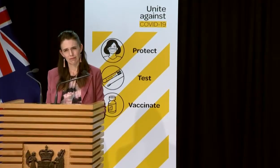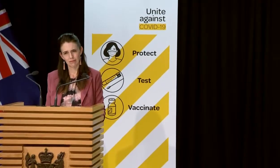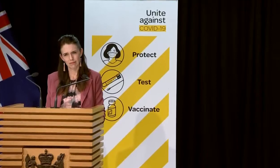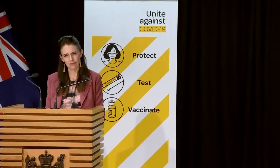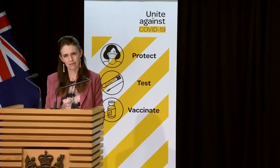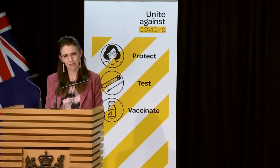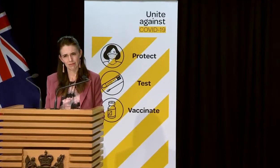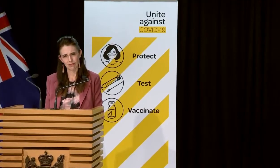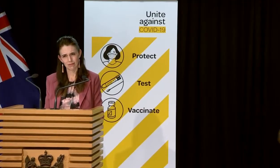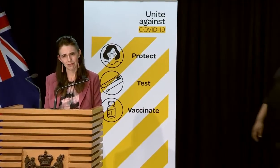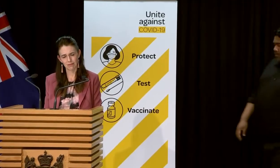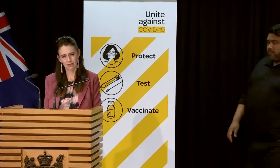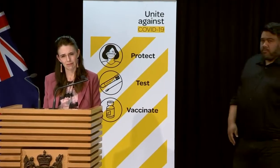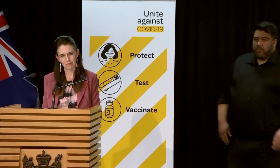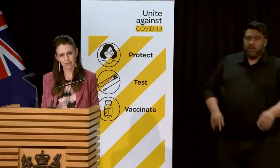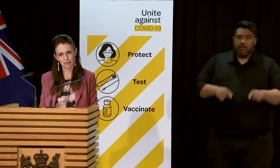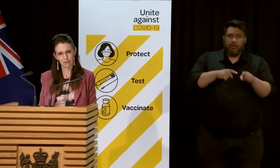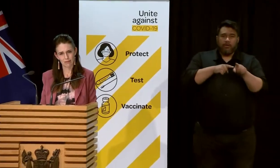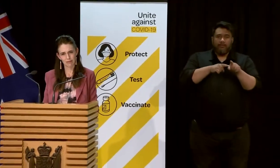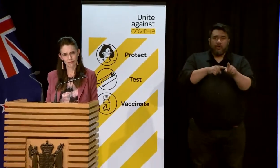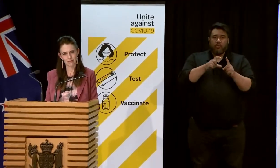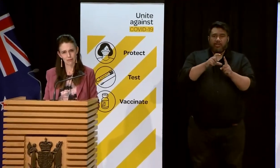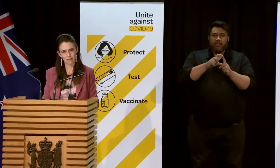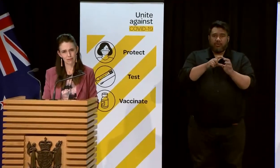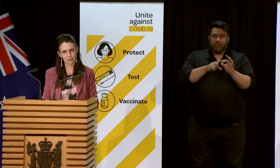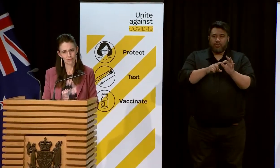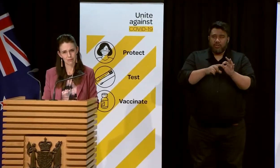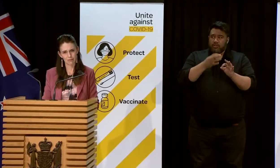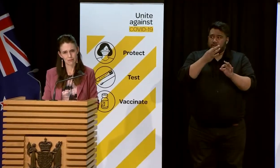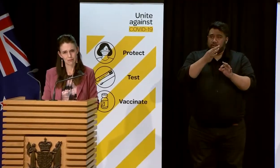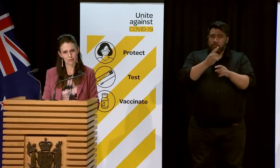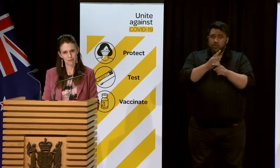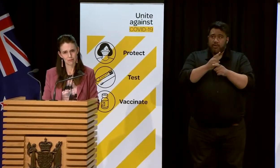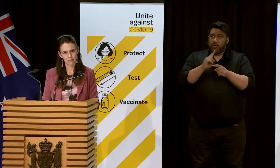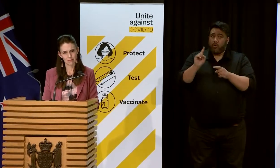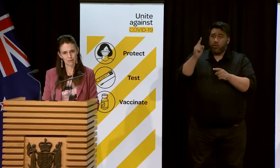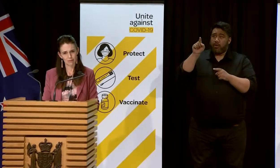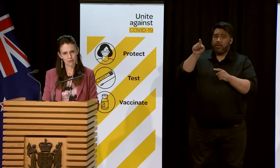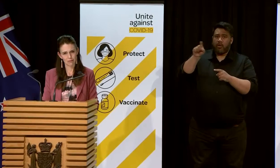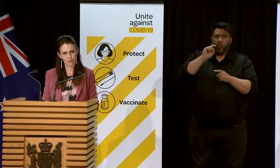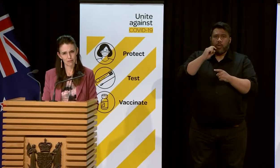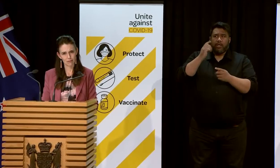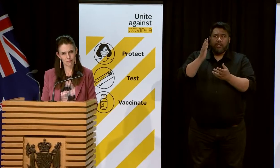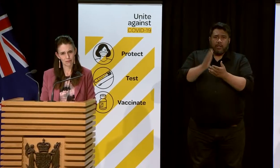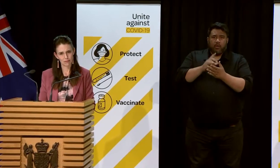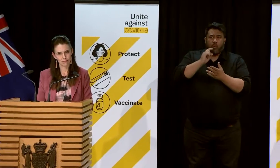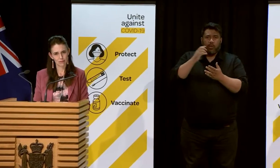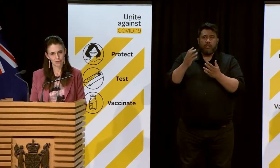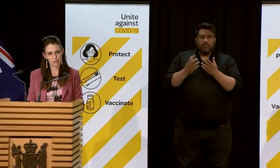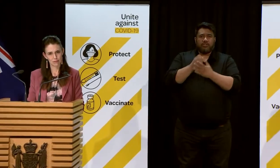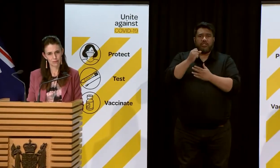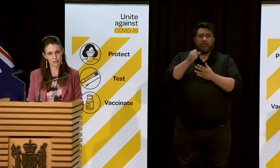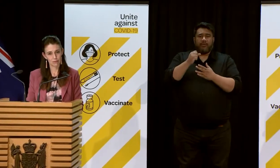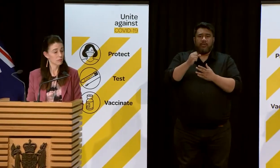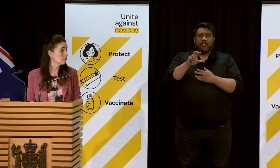Derek's question, have you got any modelling on when Auckland will hit 90% double dosed, if it will?